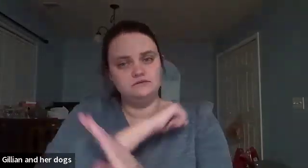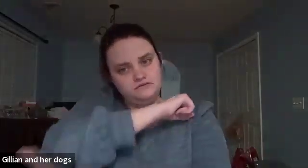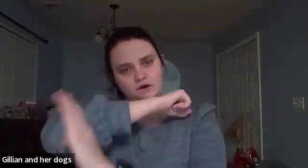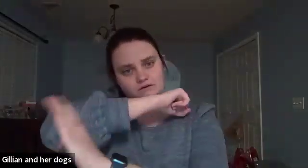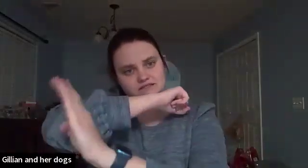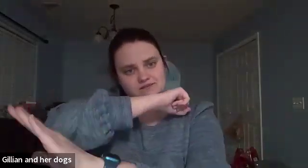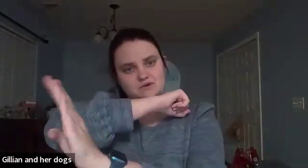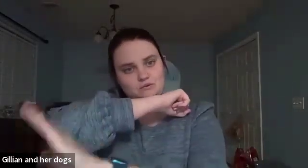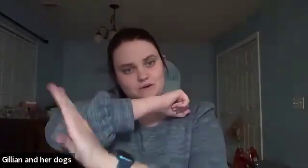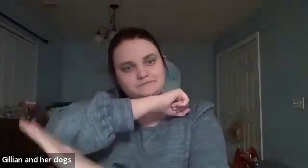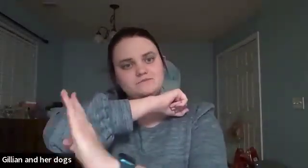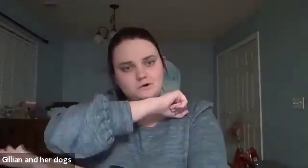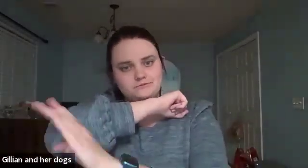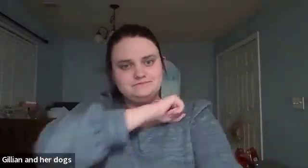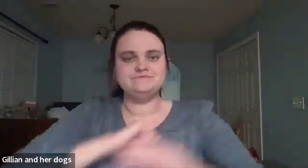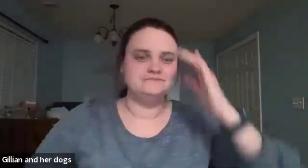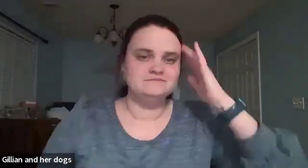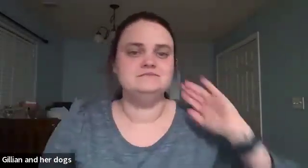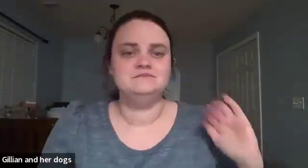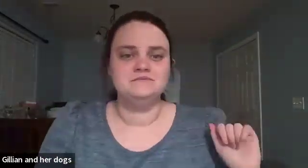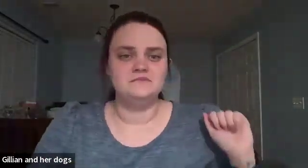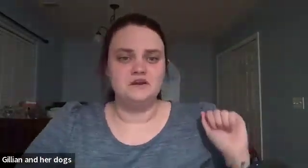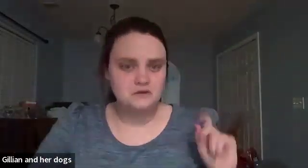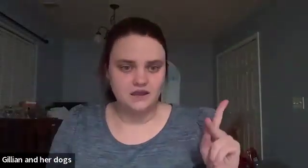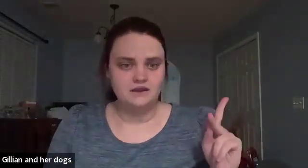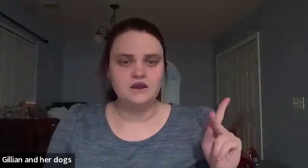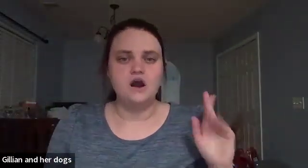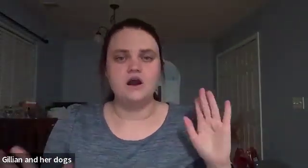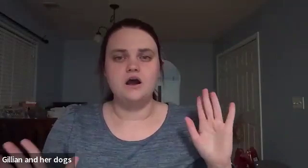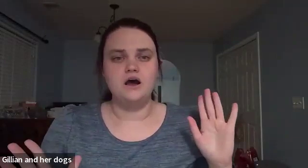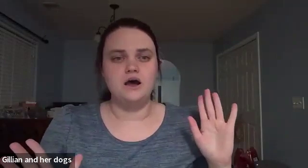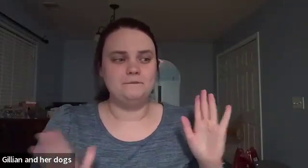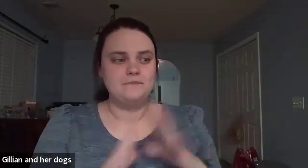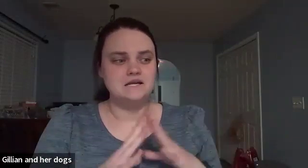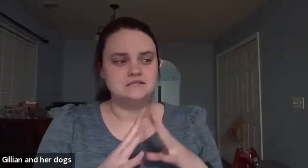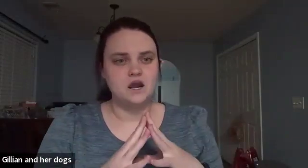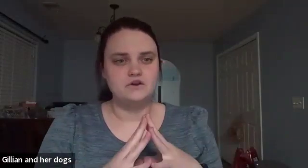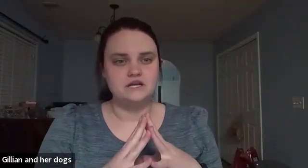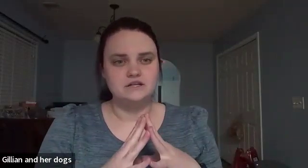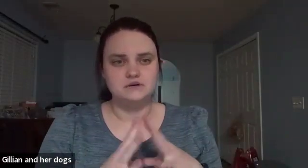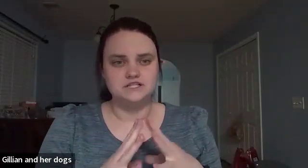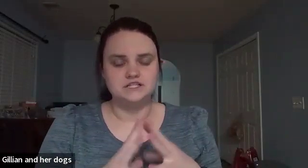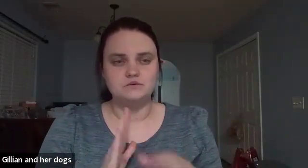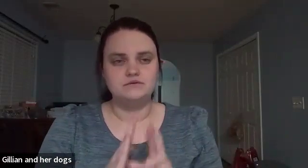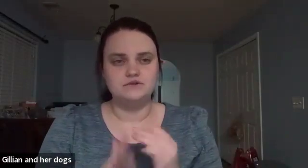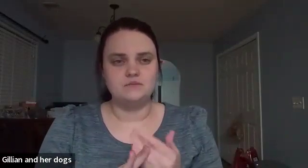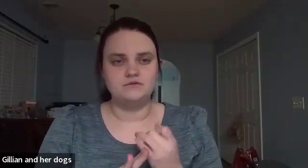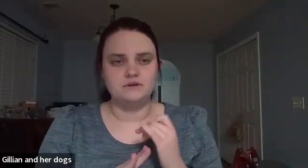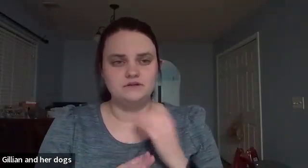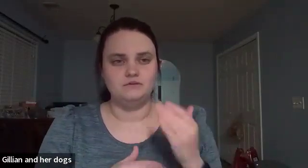to. Fall is the typical one. Fall. Okay. Are there any questions? We'll review right before we